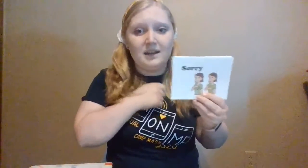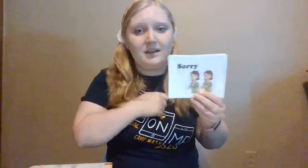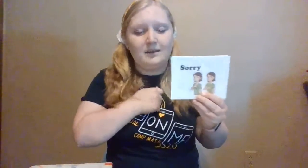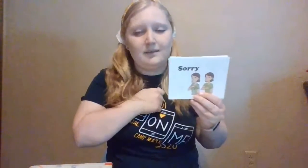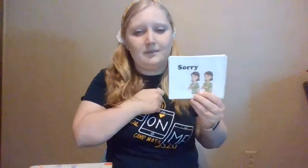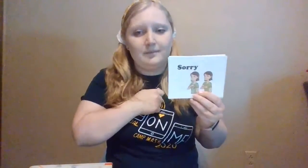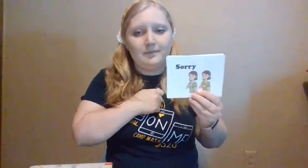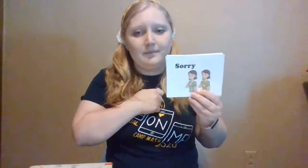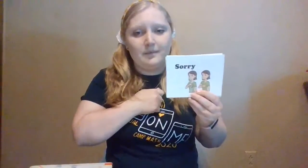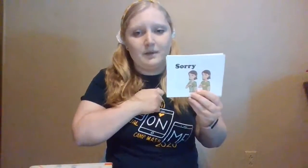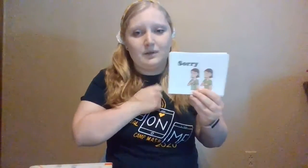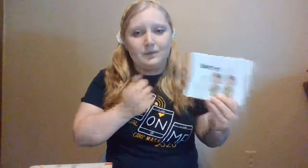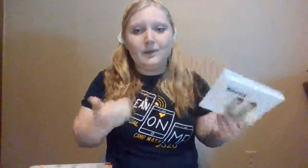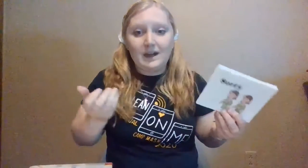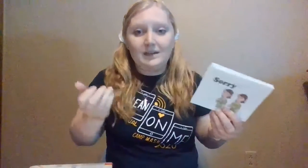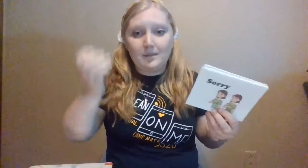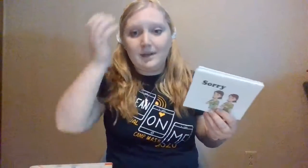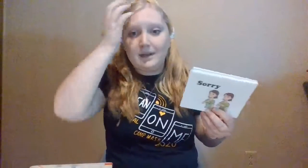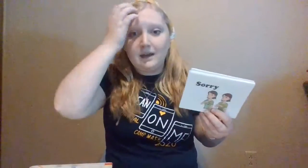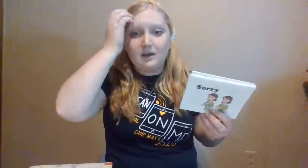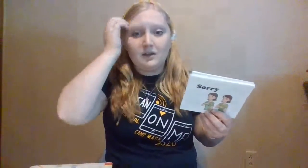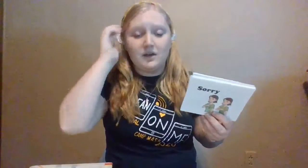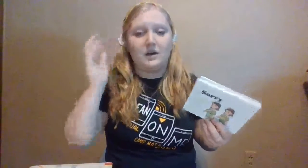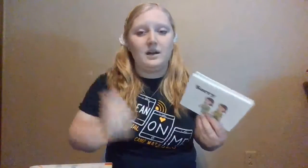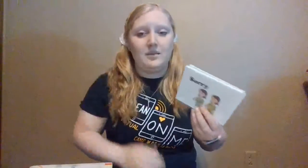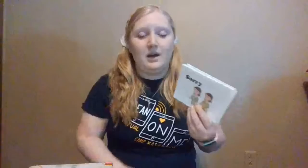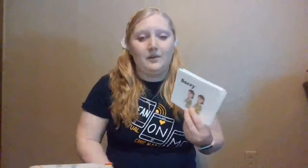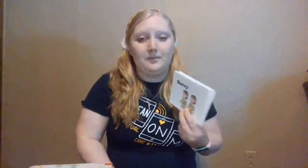Sorry. So find something that you're sorry about.